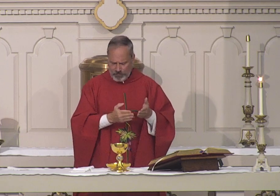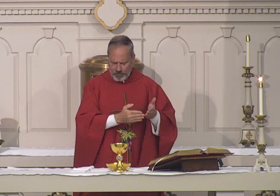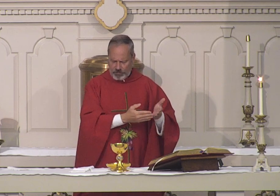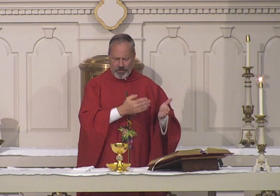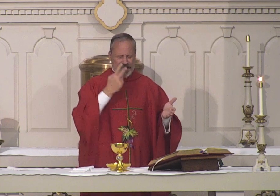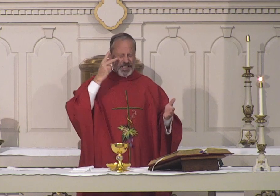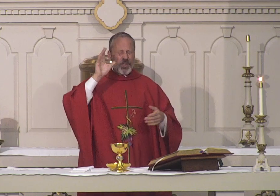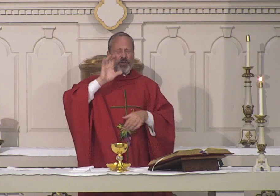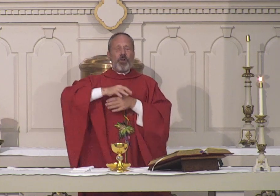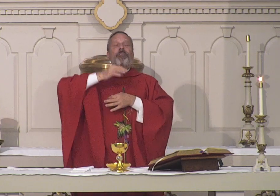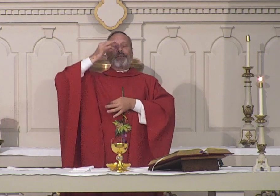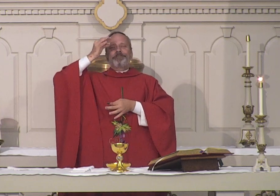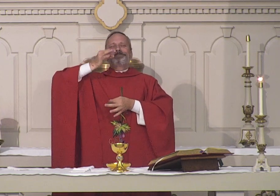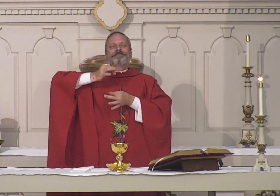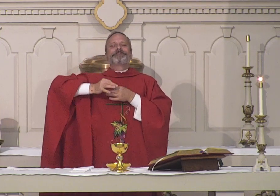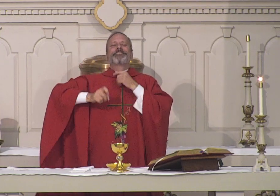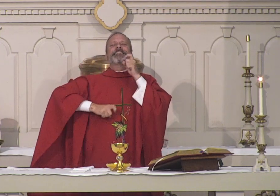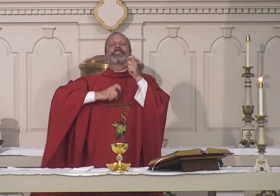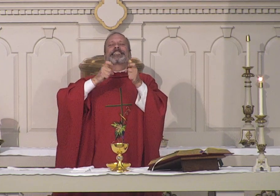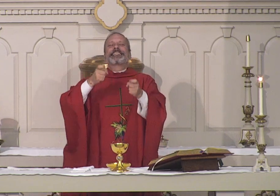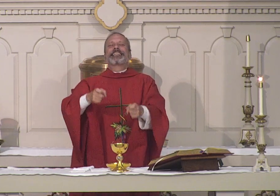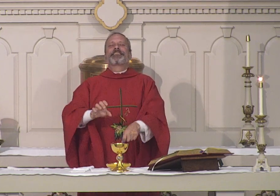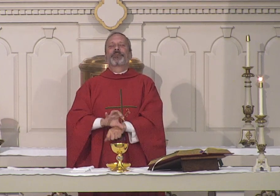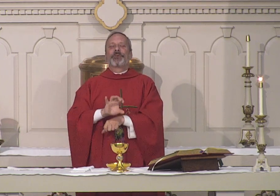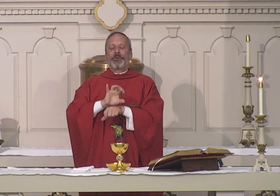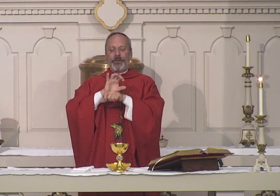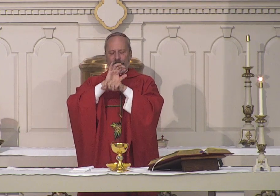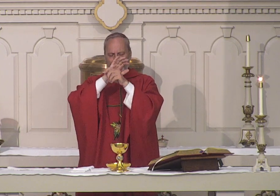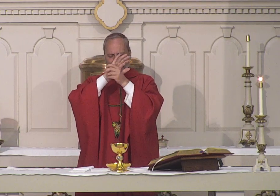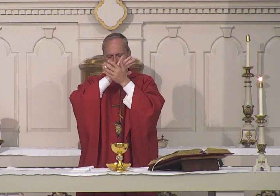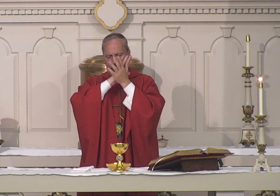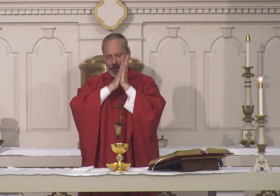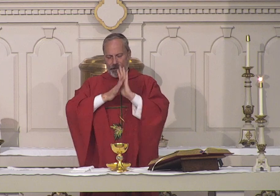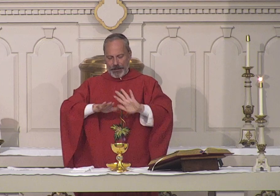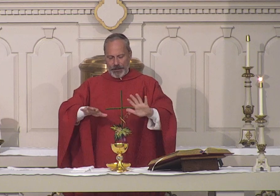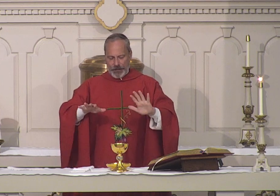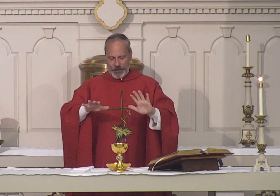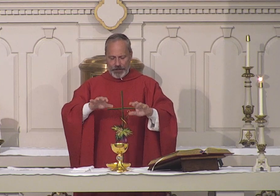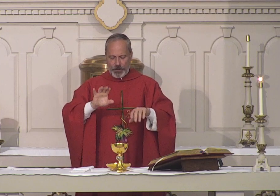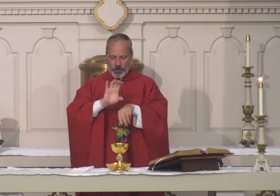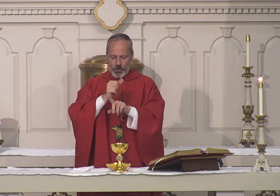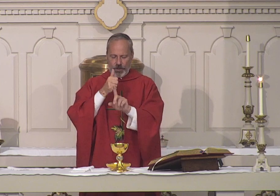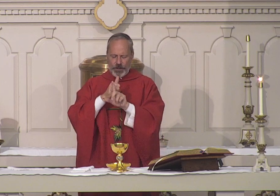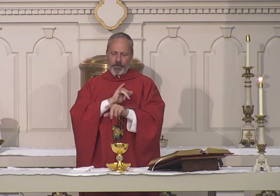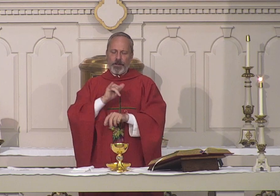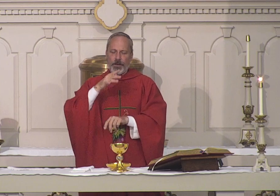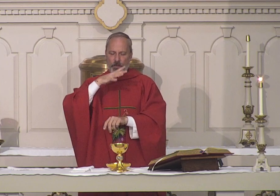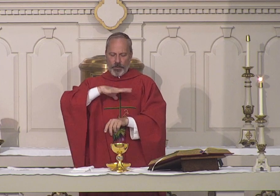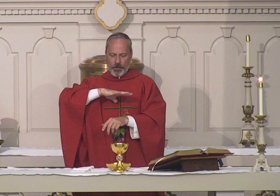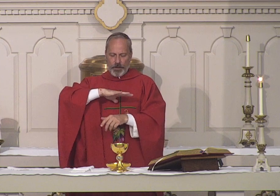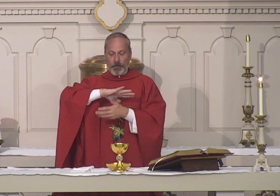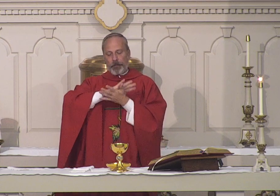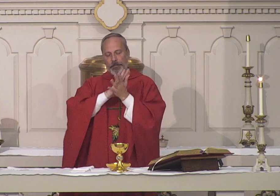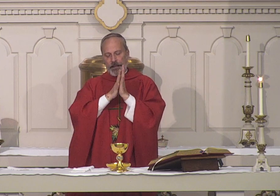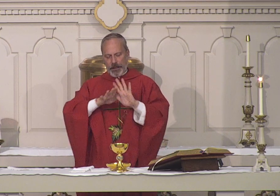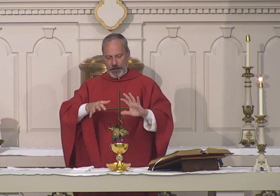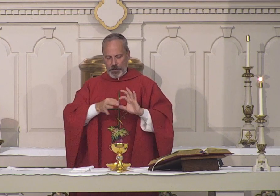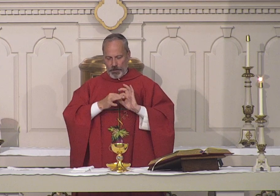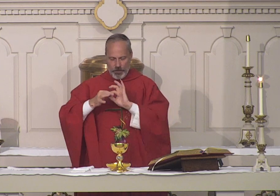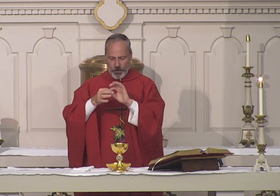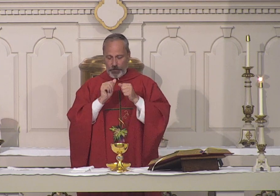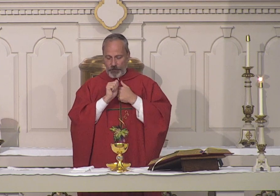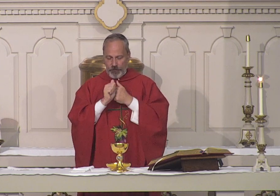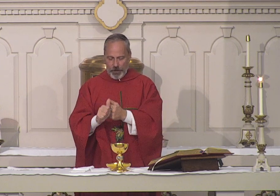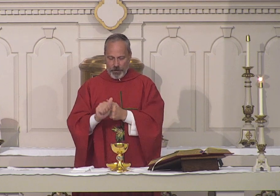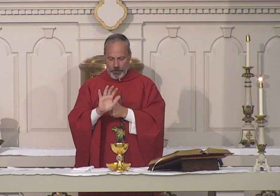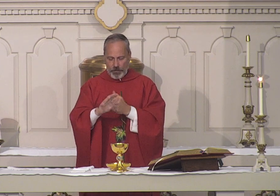on the faith of your church, and graciously grant her peace and unity in accordance with your will,